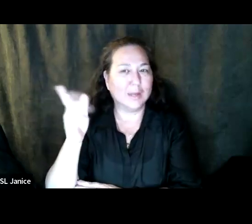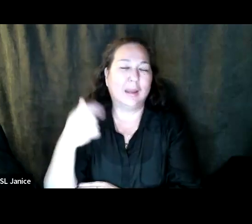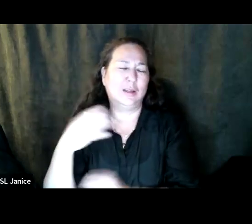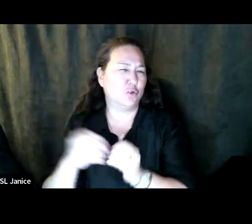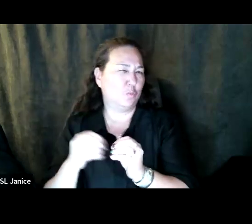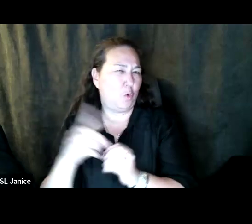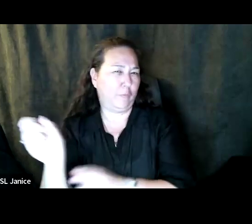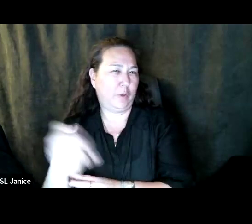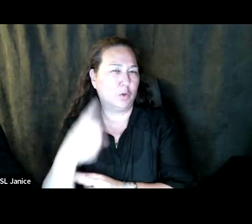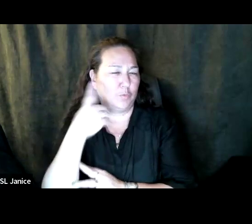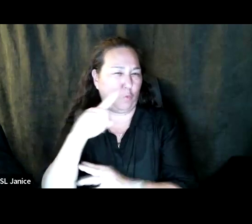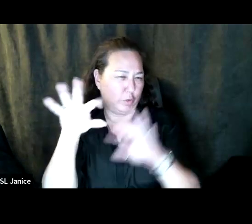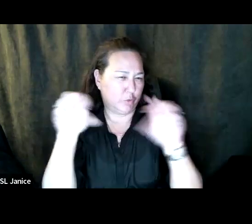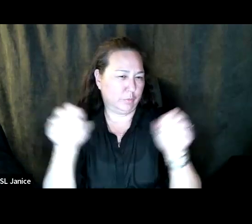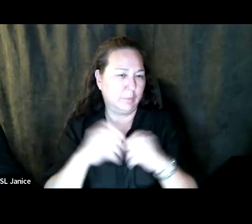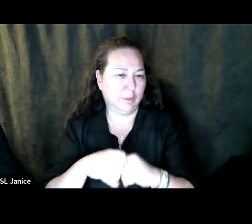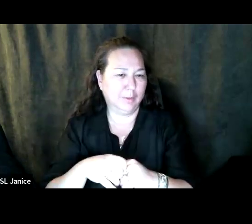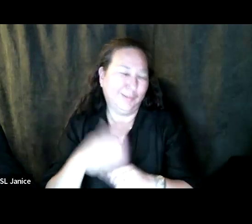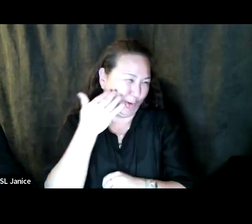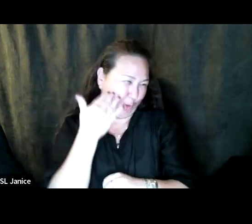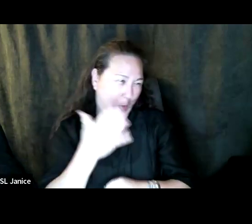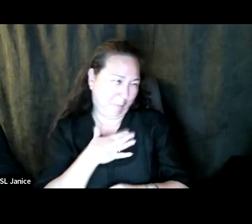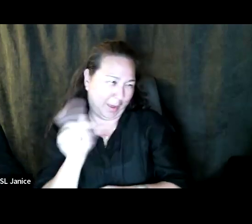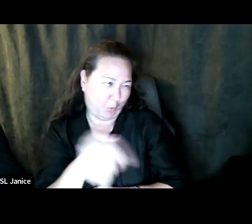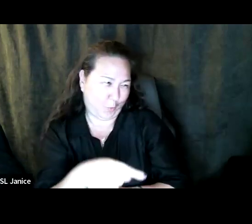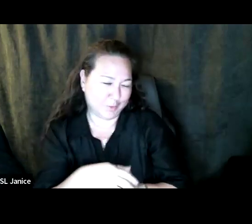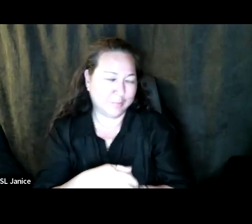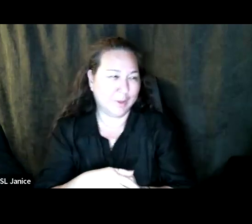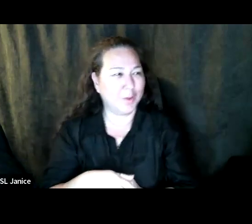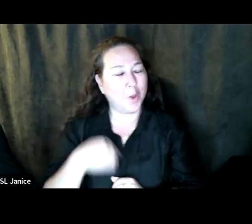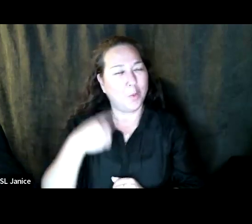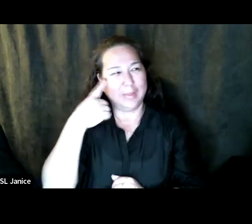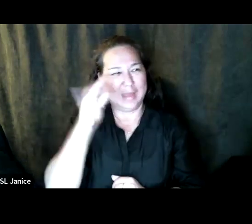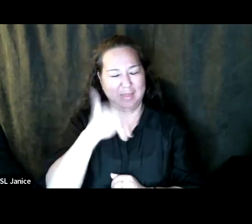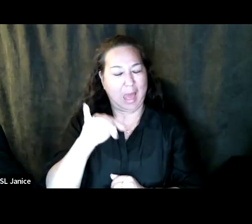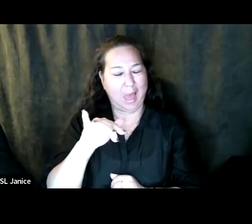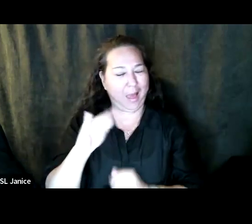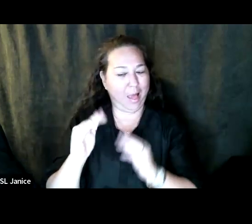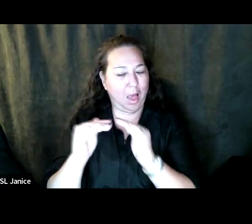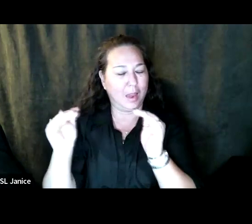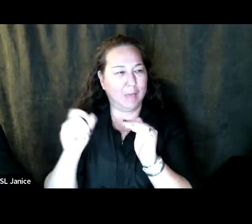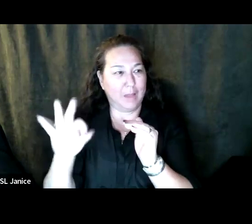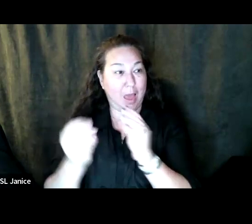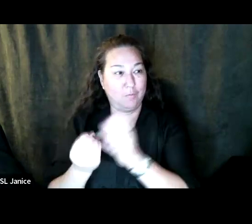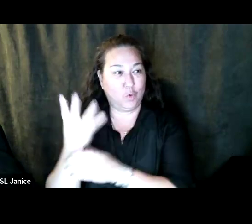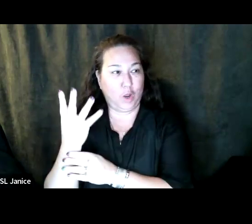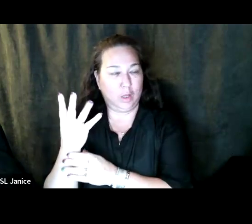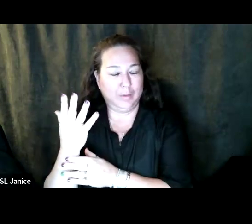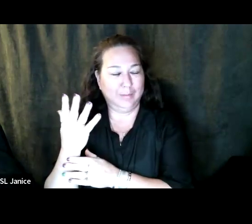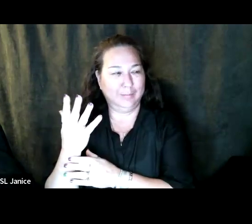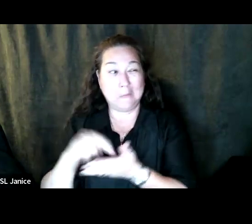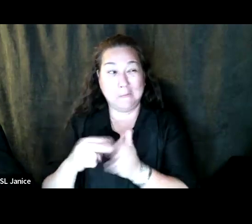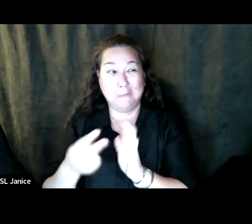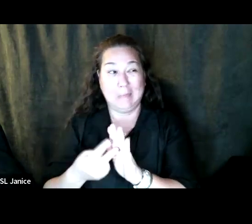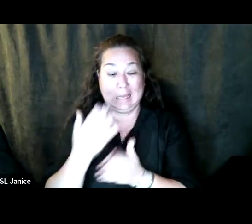that level of growth, you know what my question is. As we think about that level of growth, something has to close.